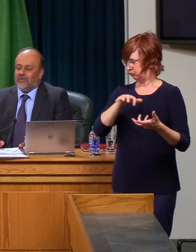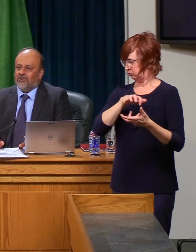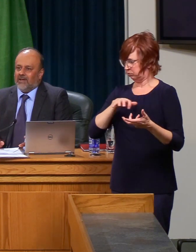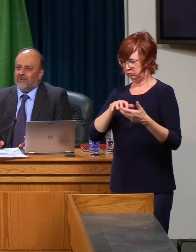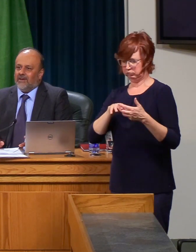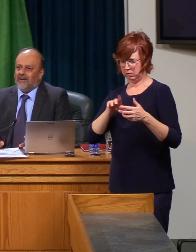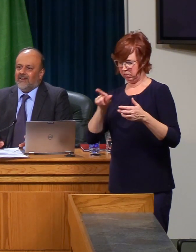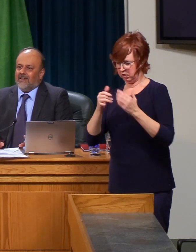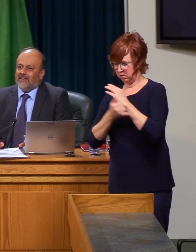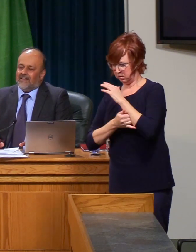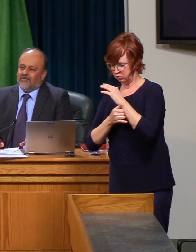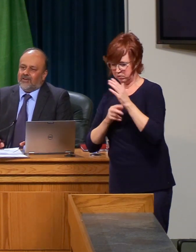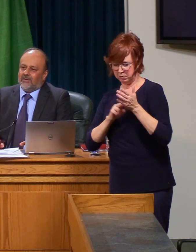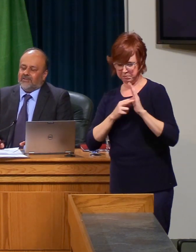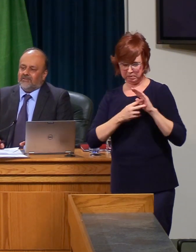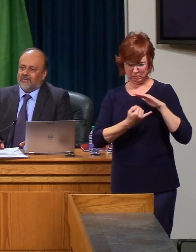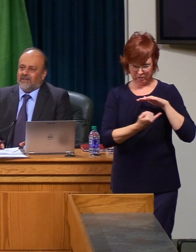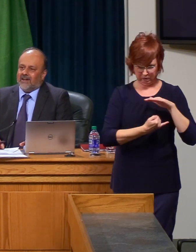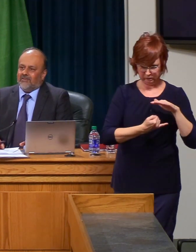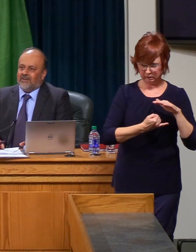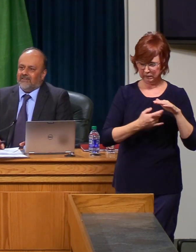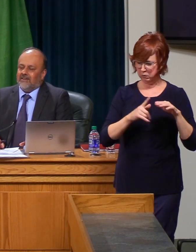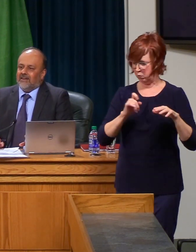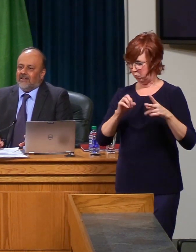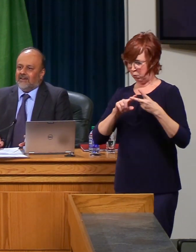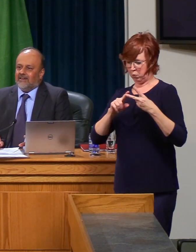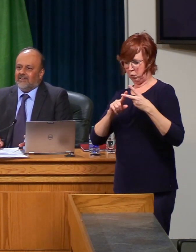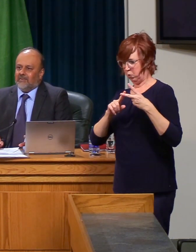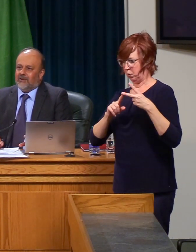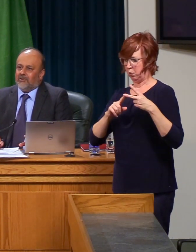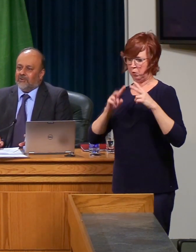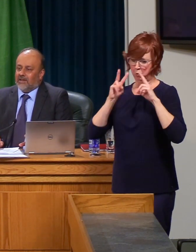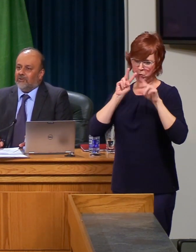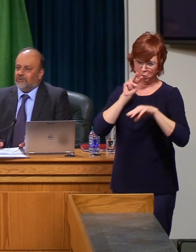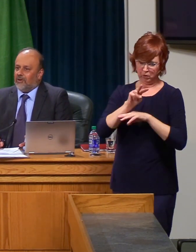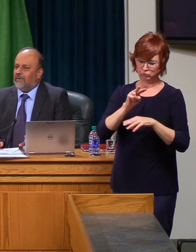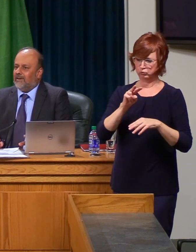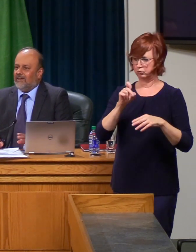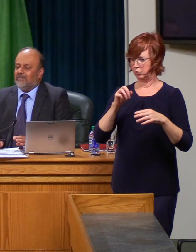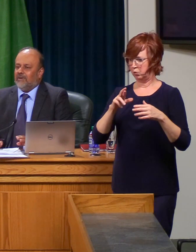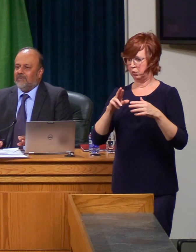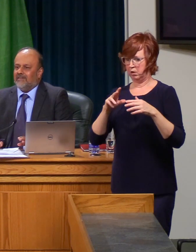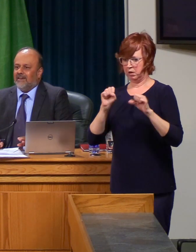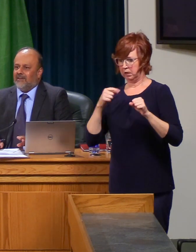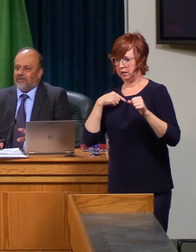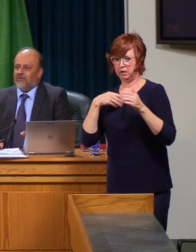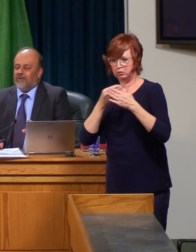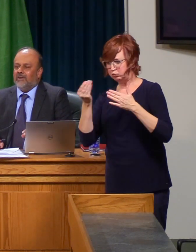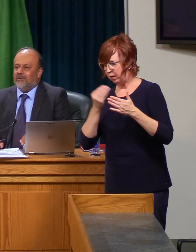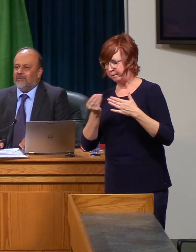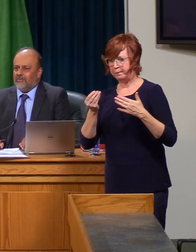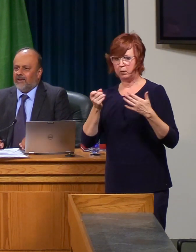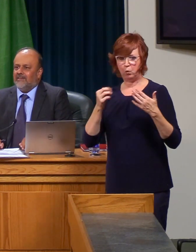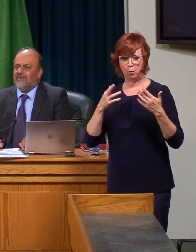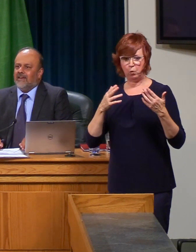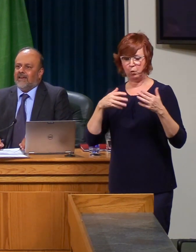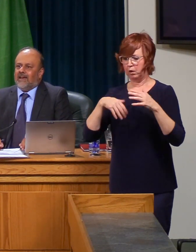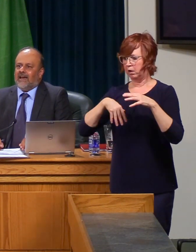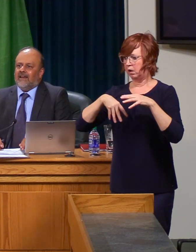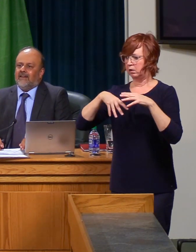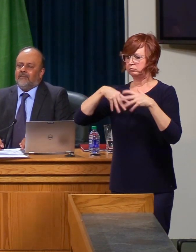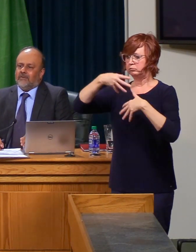self-isolation mean don't go anywhere? And then if you come from some other countries, does it mean, oh, you can go shopping, like the Premier said, or go and meet your